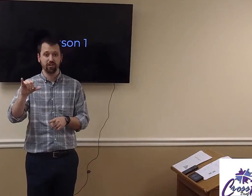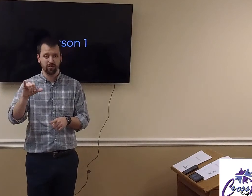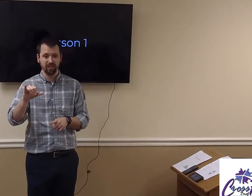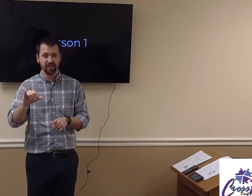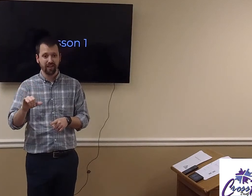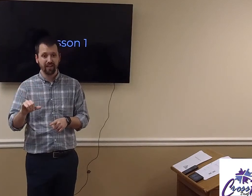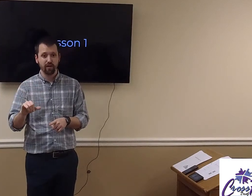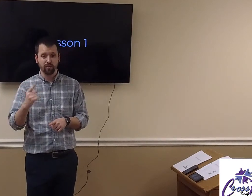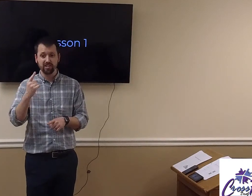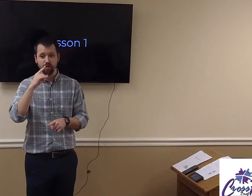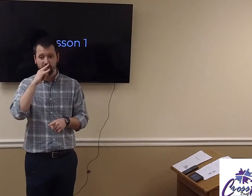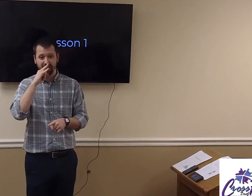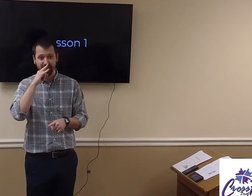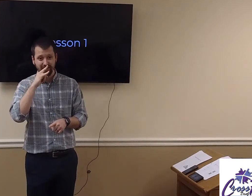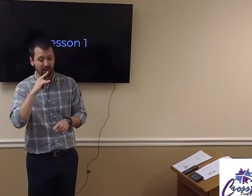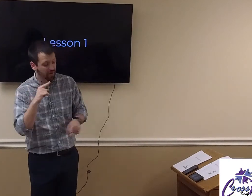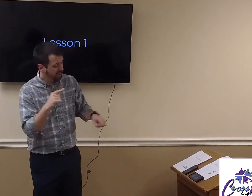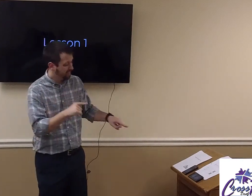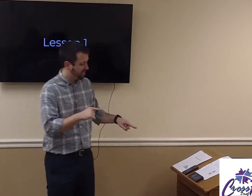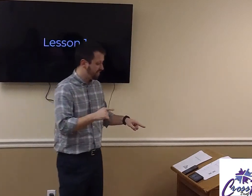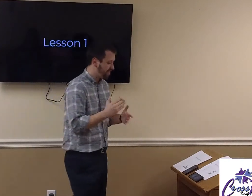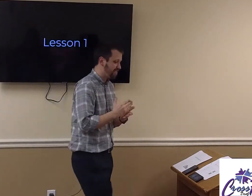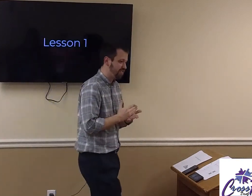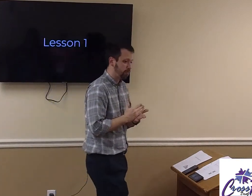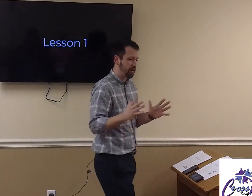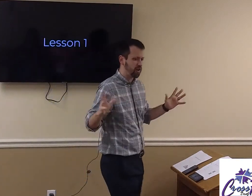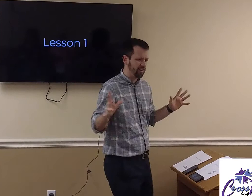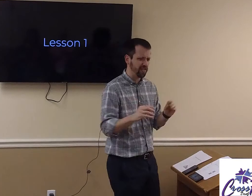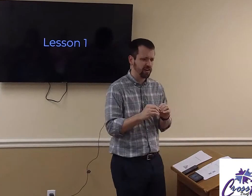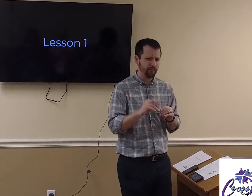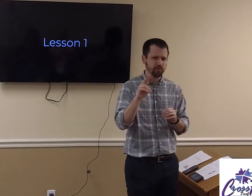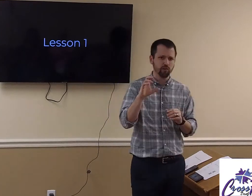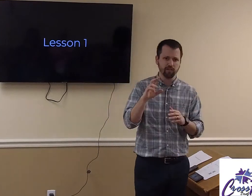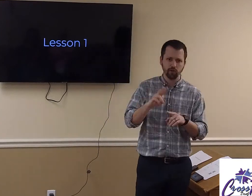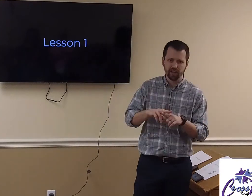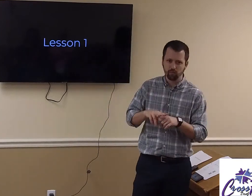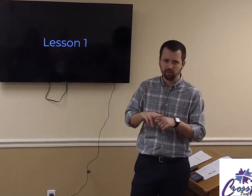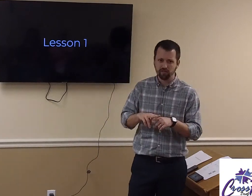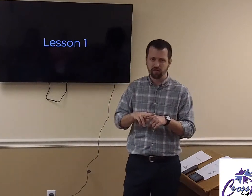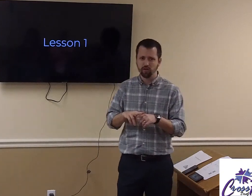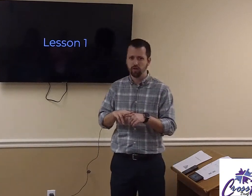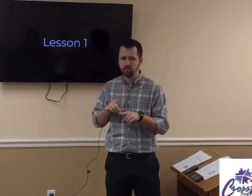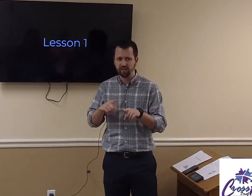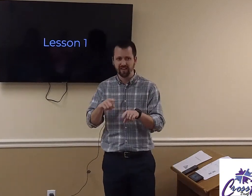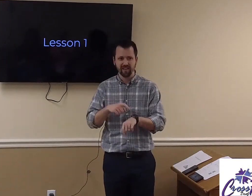do. And that was when I just had one kid. So these lessons were probably altogether going to have like 200 vocab words during that time.